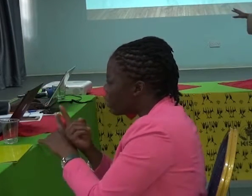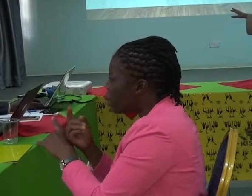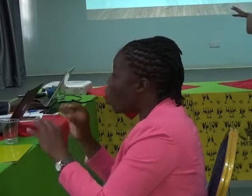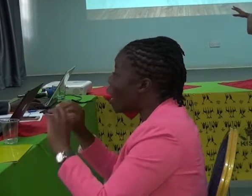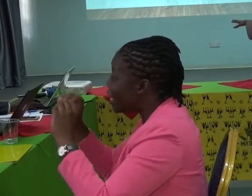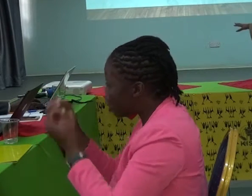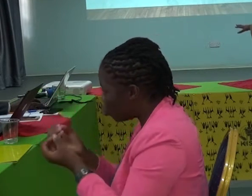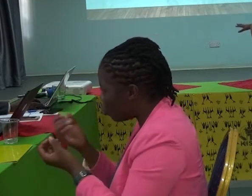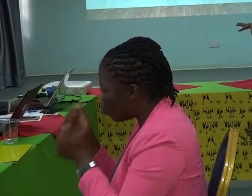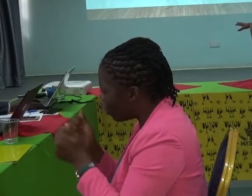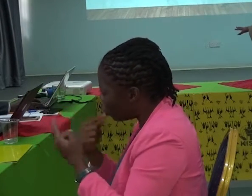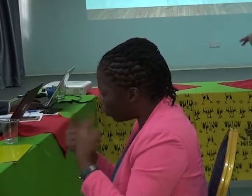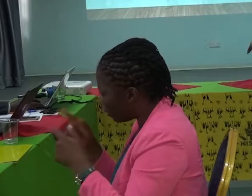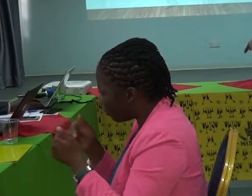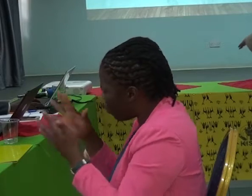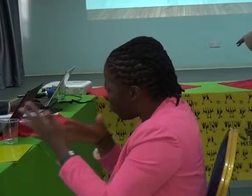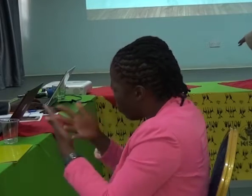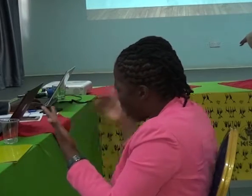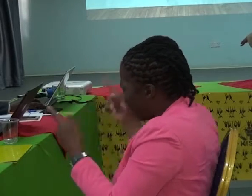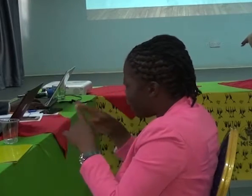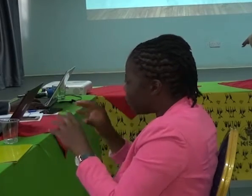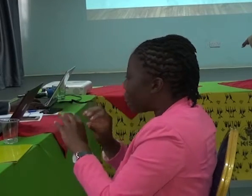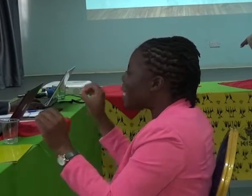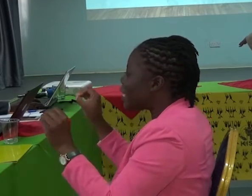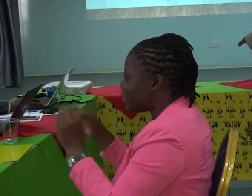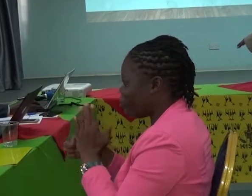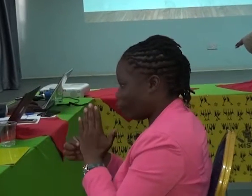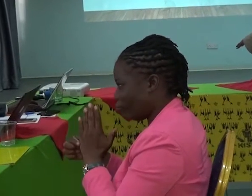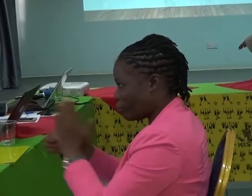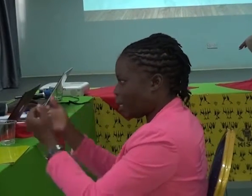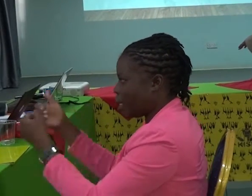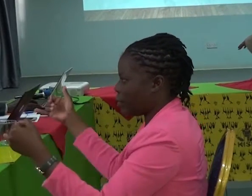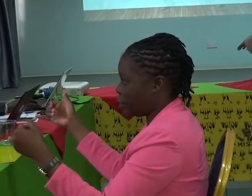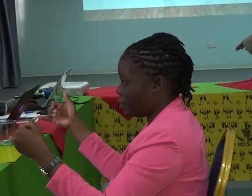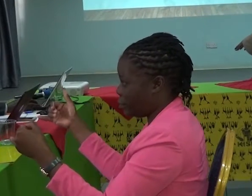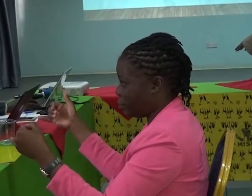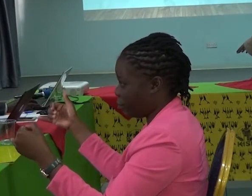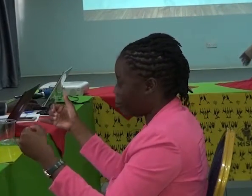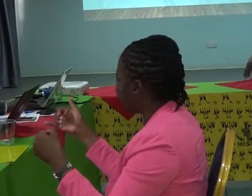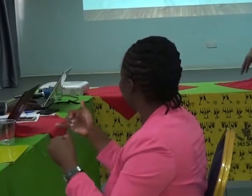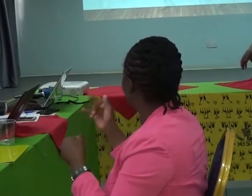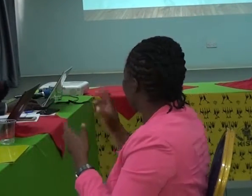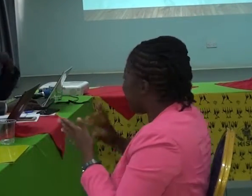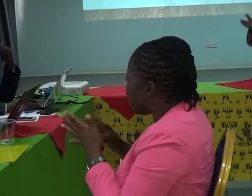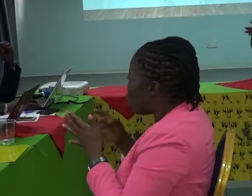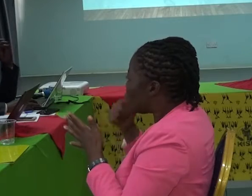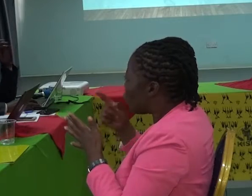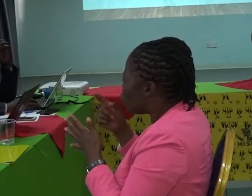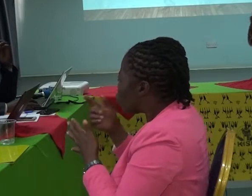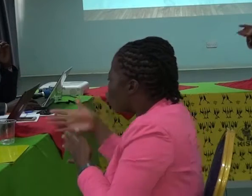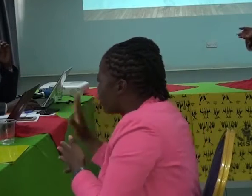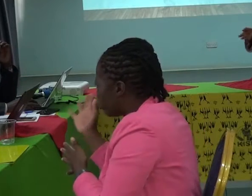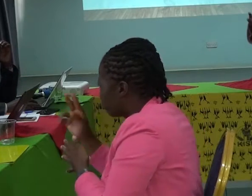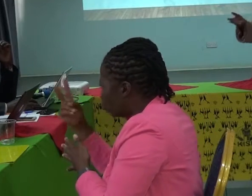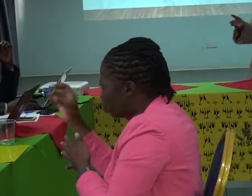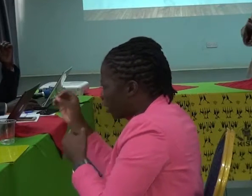this particular framework. Am I right, Madam Renada? Sure. Yes. So we're not saying it was lost. We're not saying it